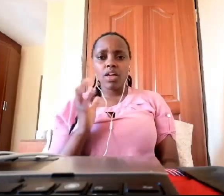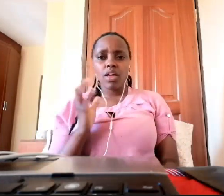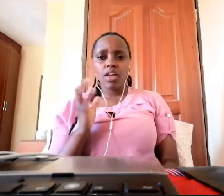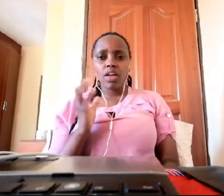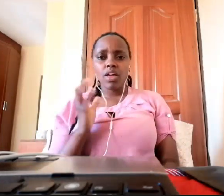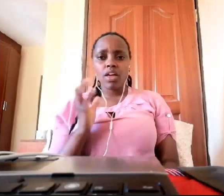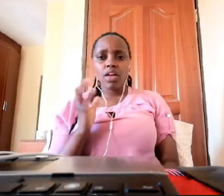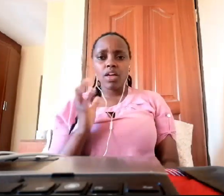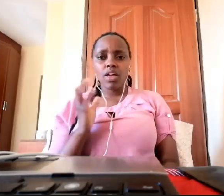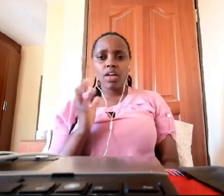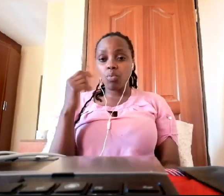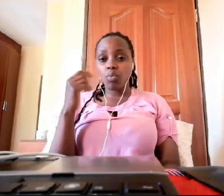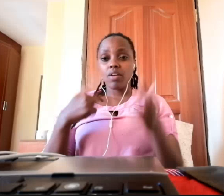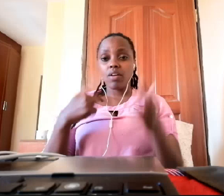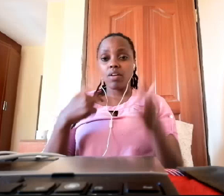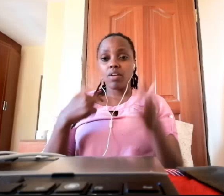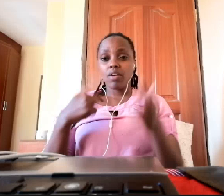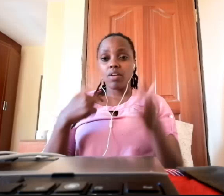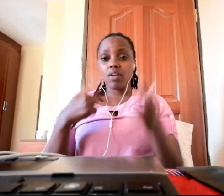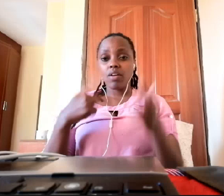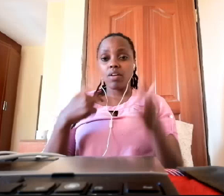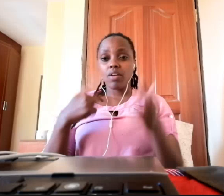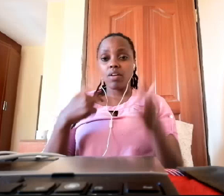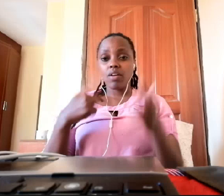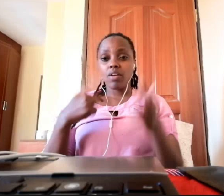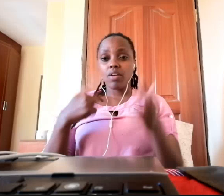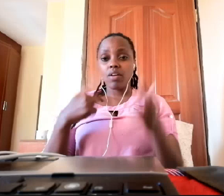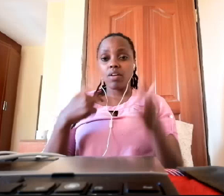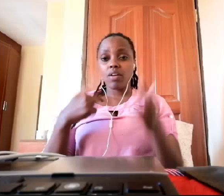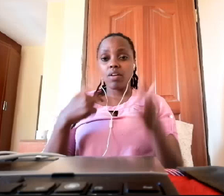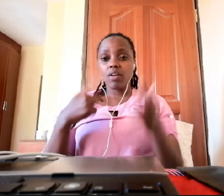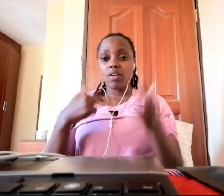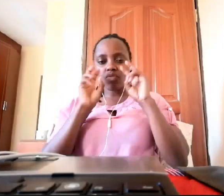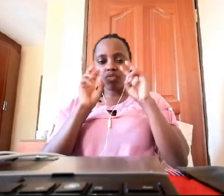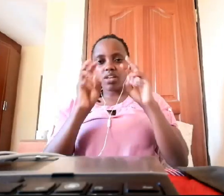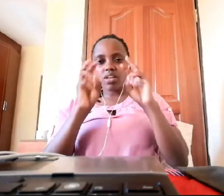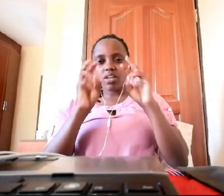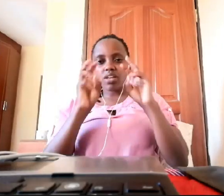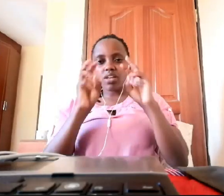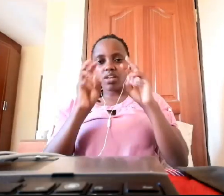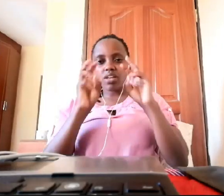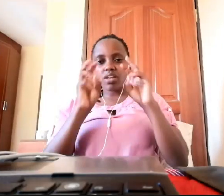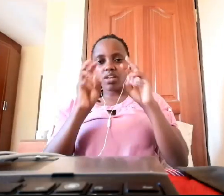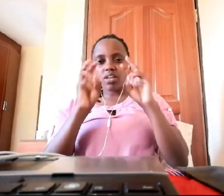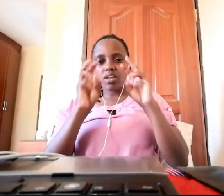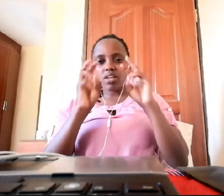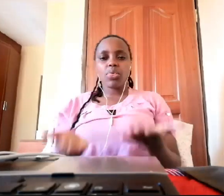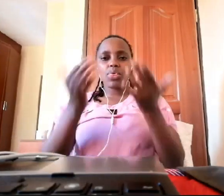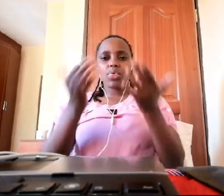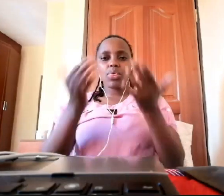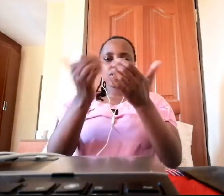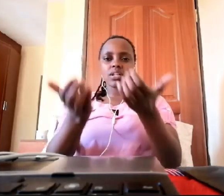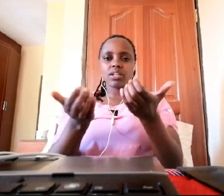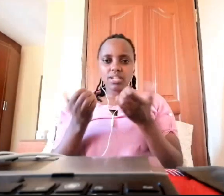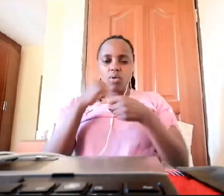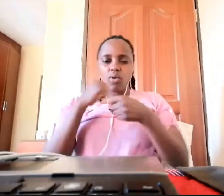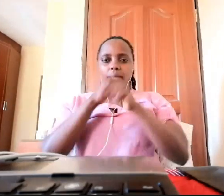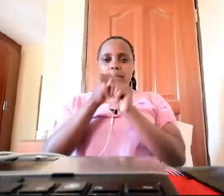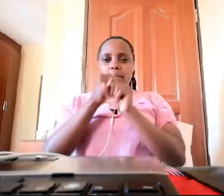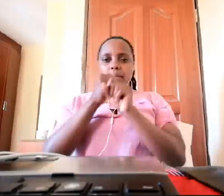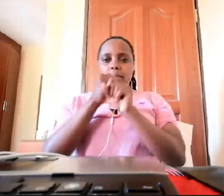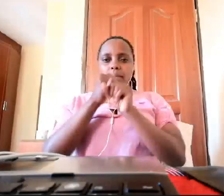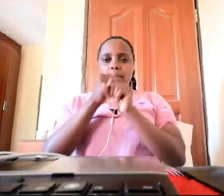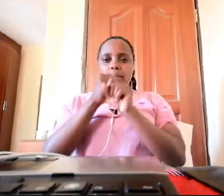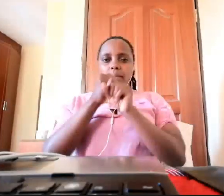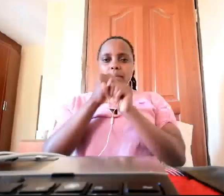as Kenya will be reviewed, so that the concluding observations reflect some of the improvements that need to be made to ensure